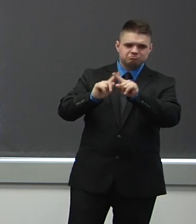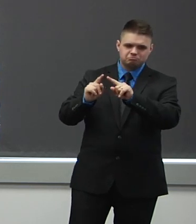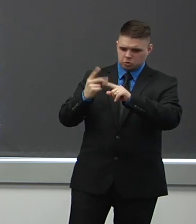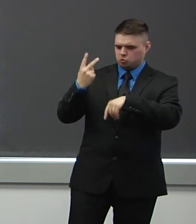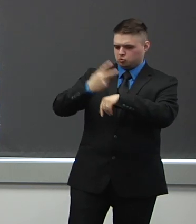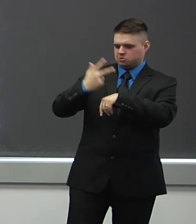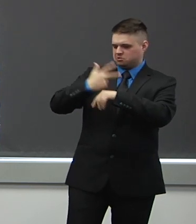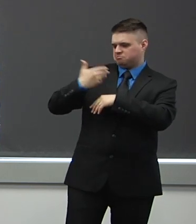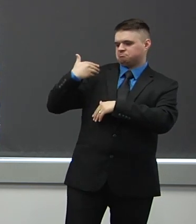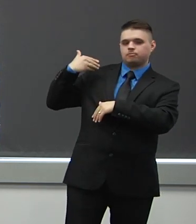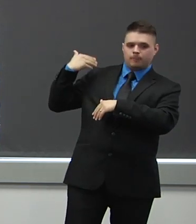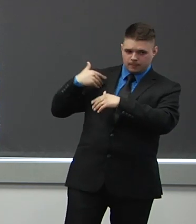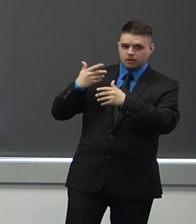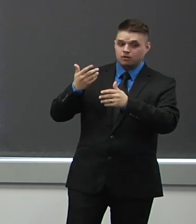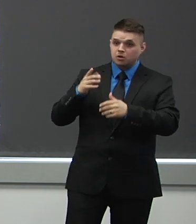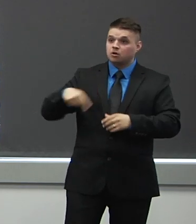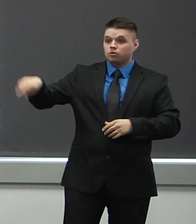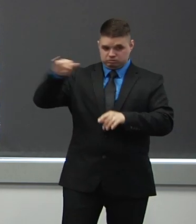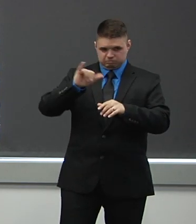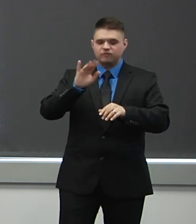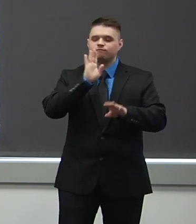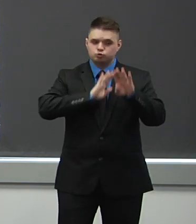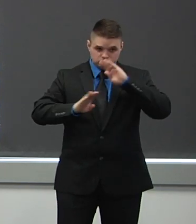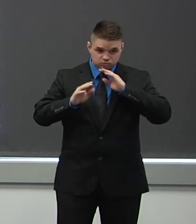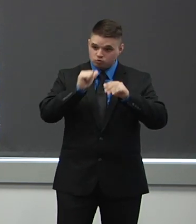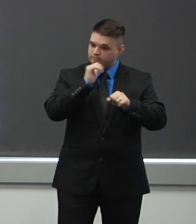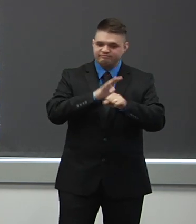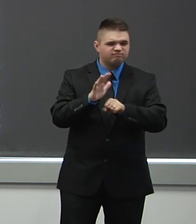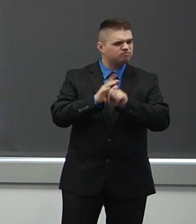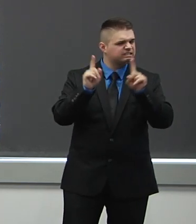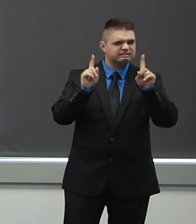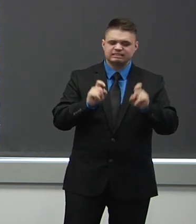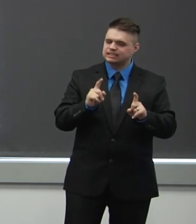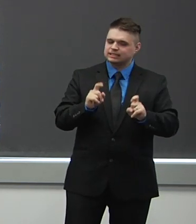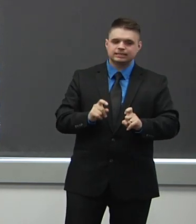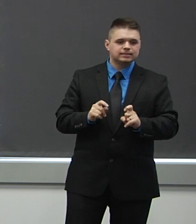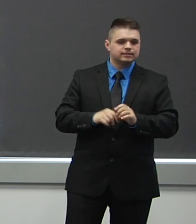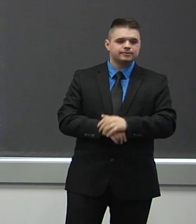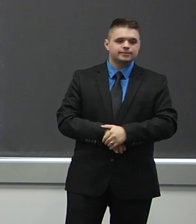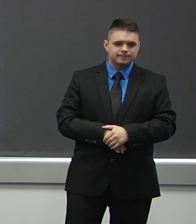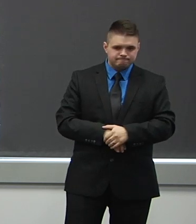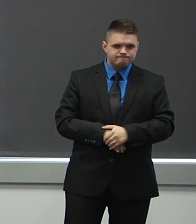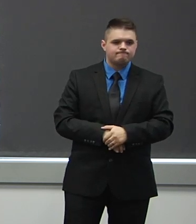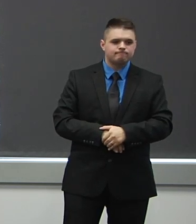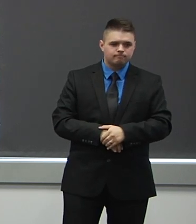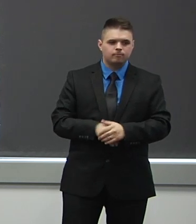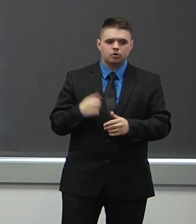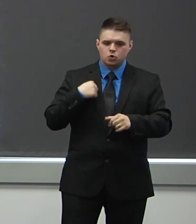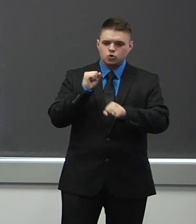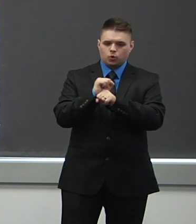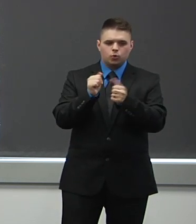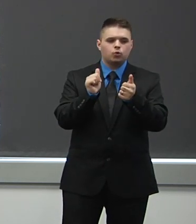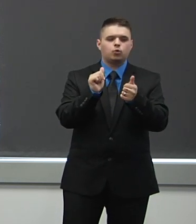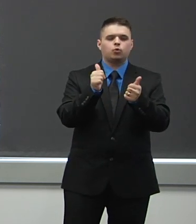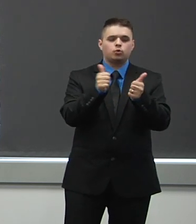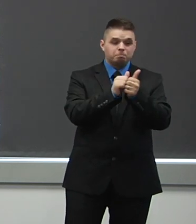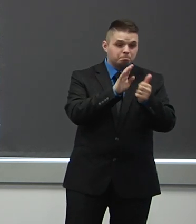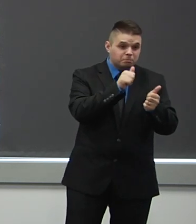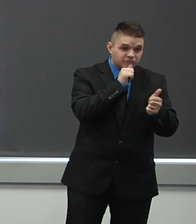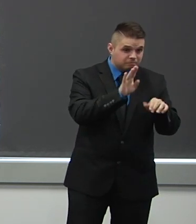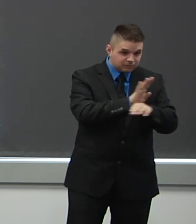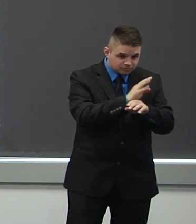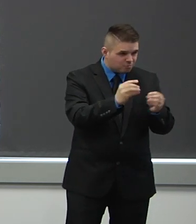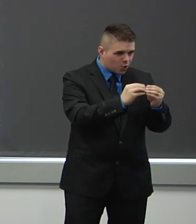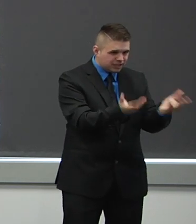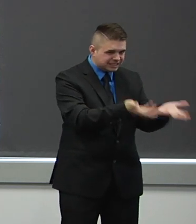they are frustrated by our lack of testing capacity. We're working with the private sector to increase our testing